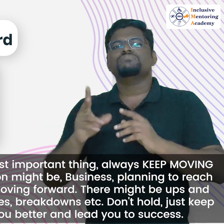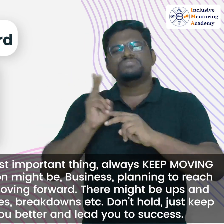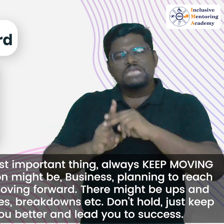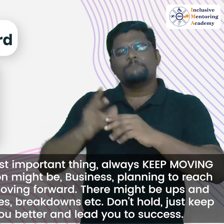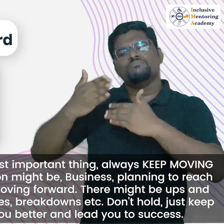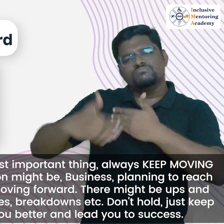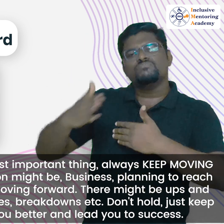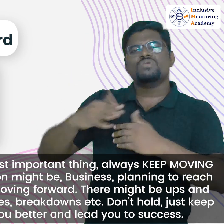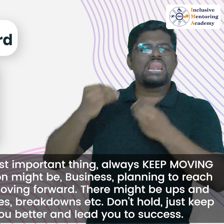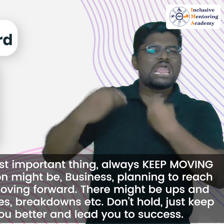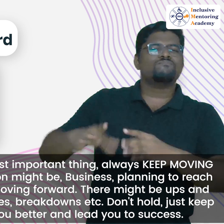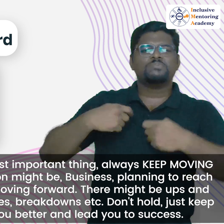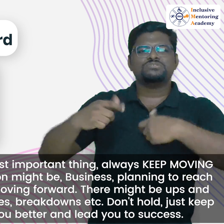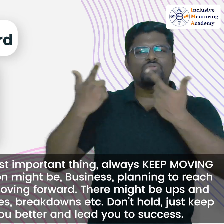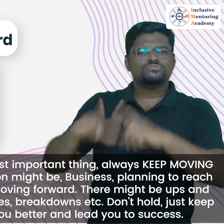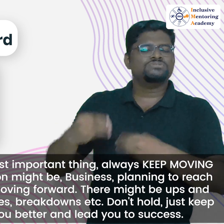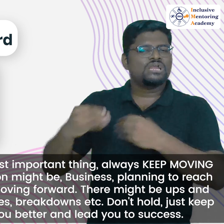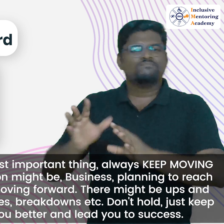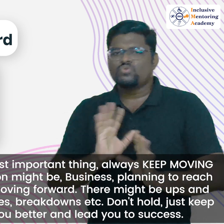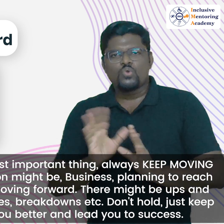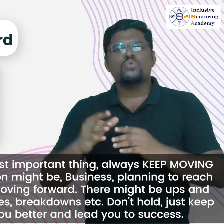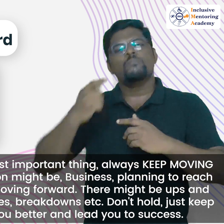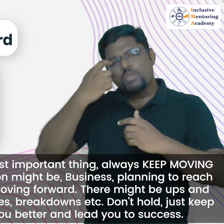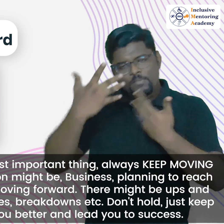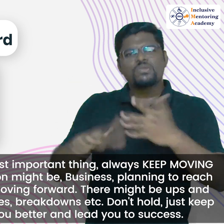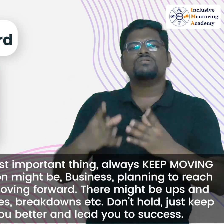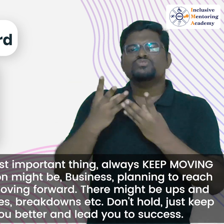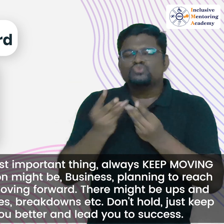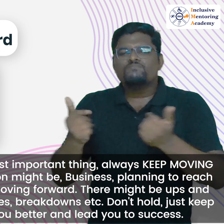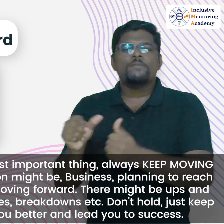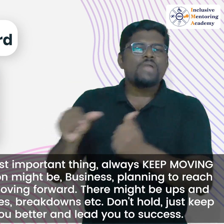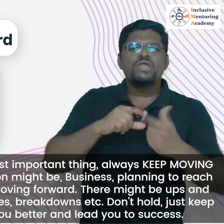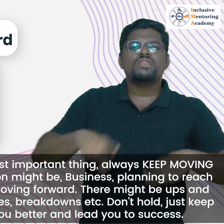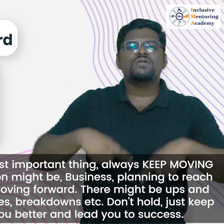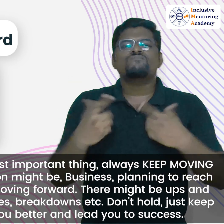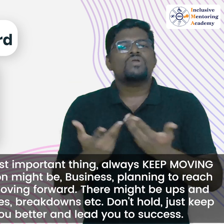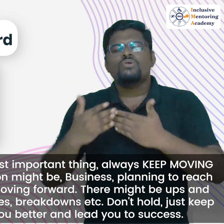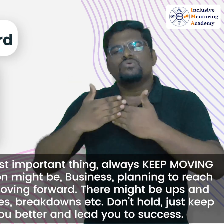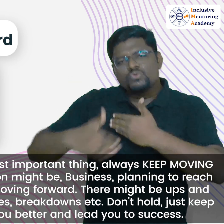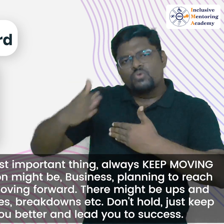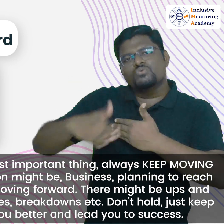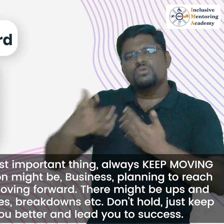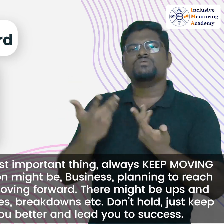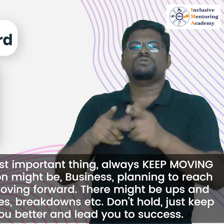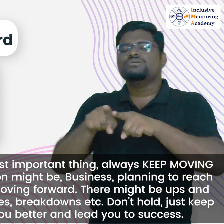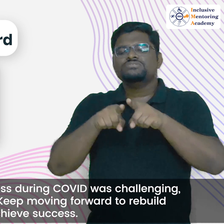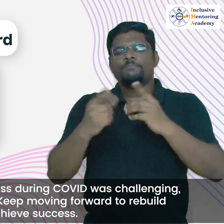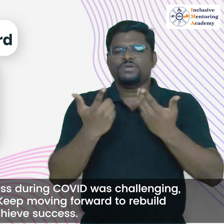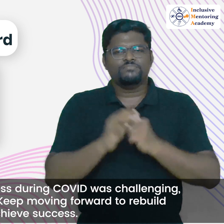issues, breakdowns, etc. Don't hold, just keep moving, which will make you better and lead you to success. Example, starting